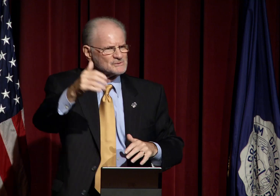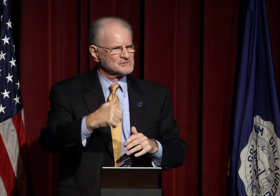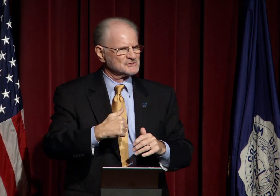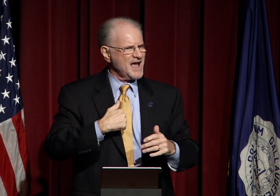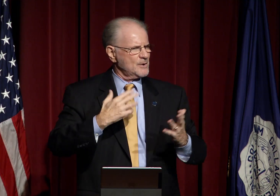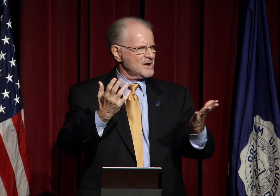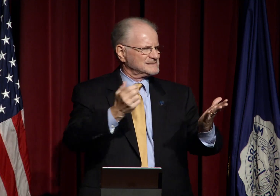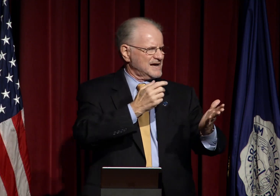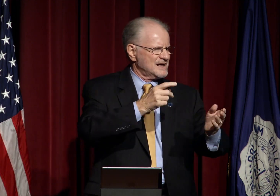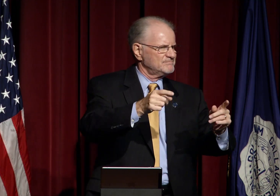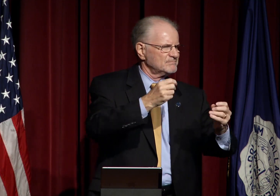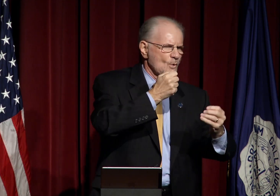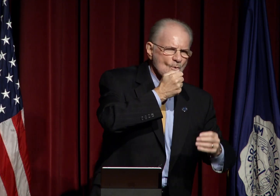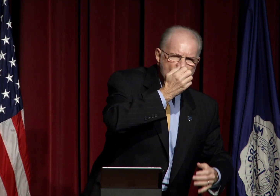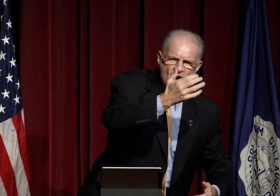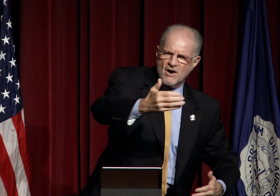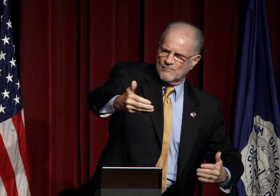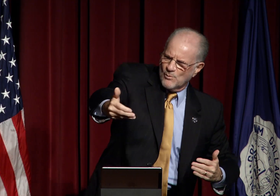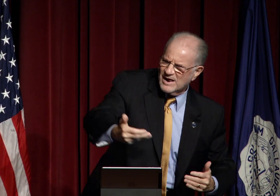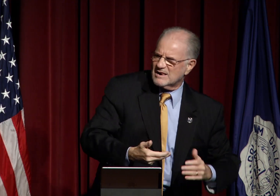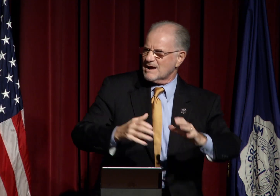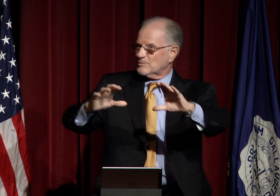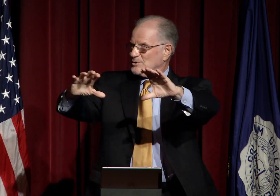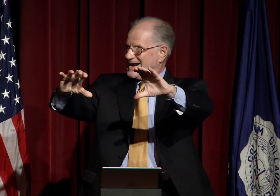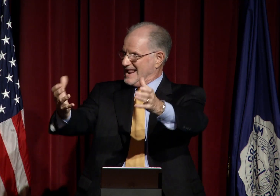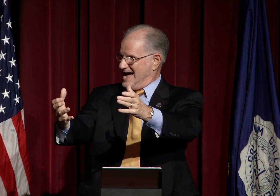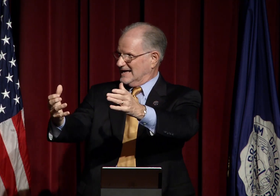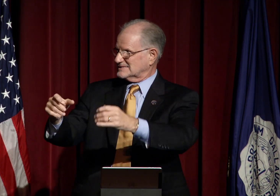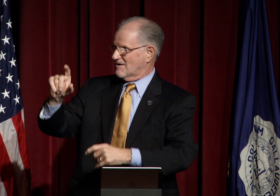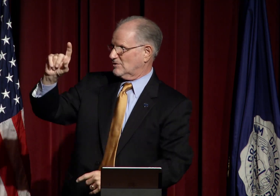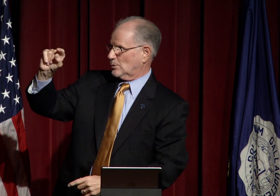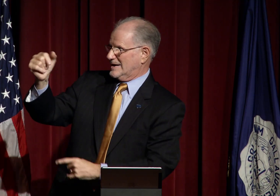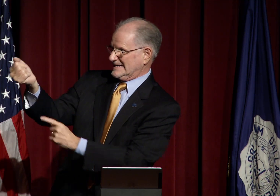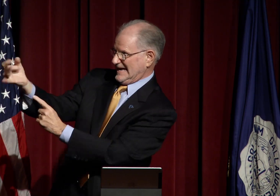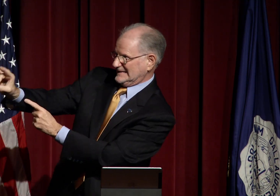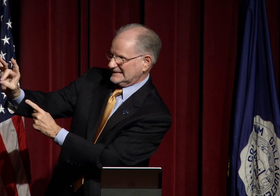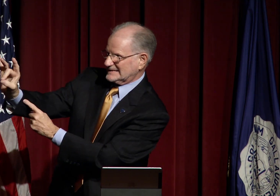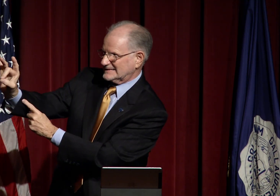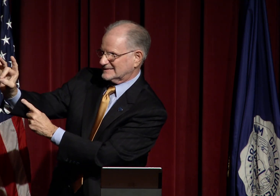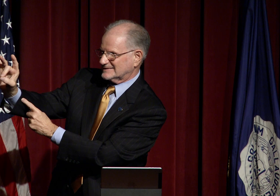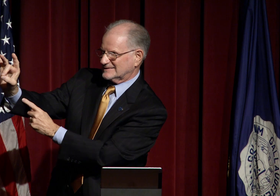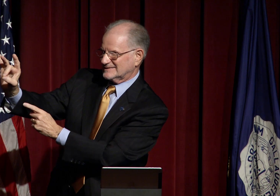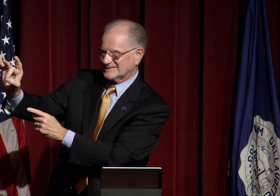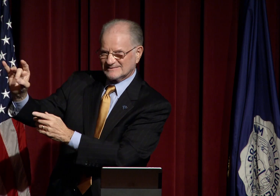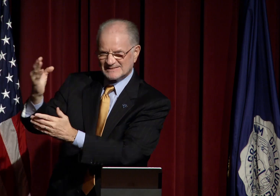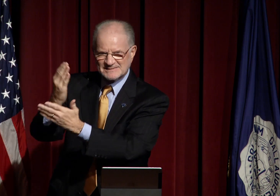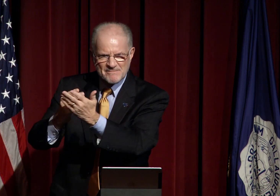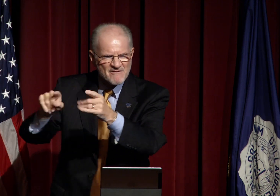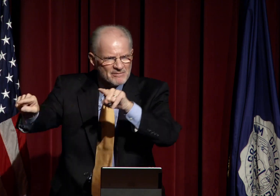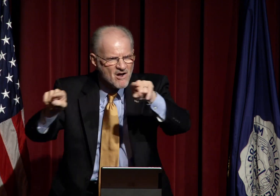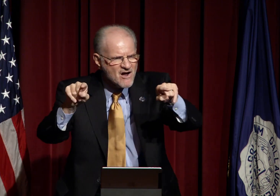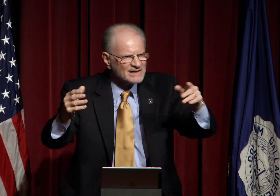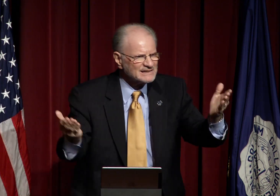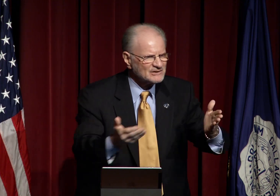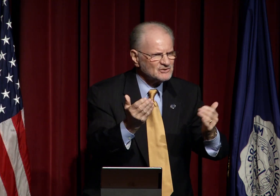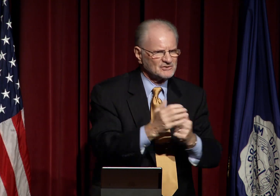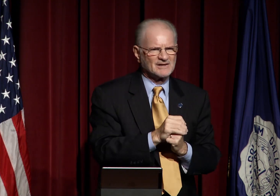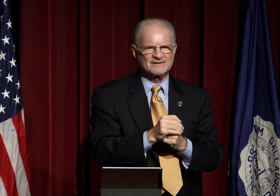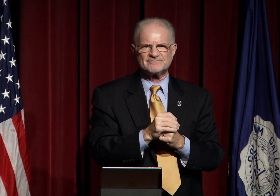that we have endless possibilities for our future. With that, I would also like to welcome the class of 2018,